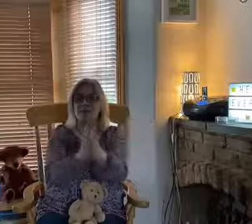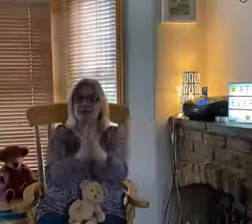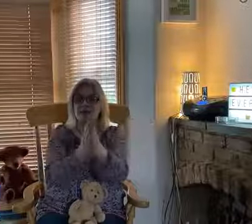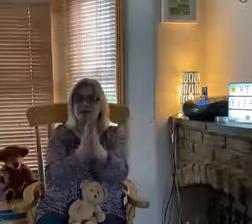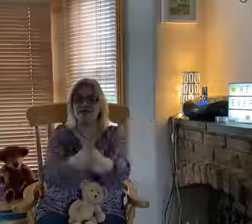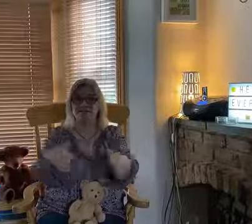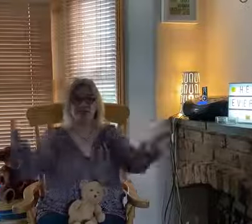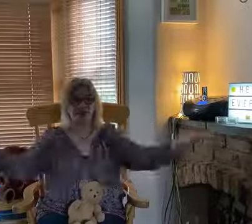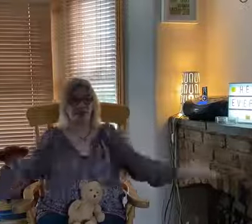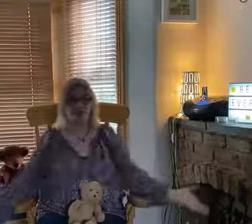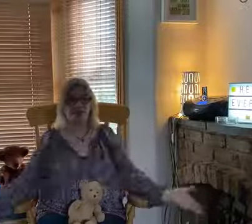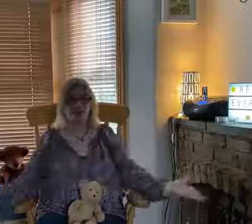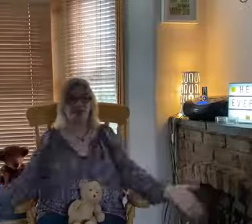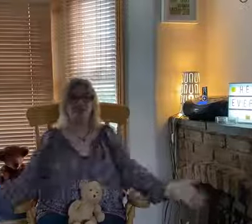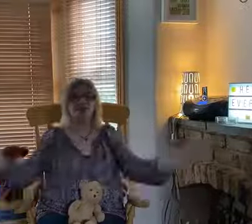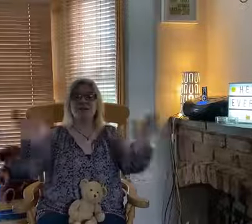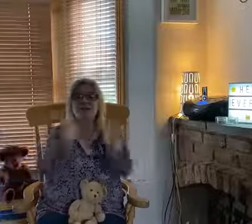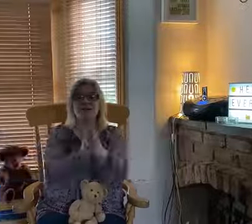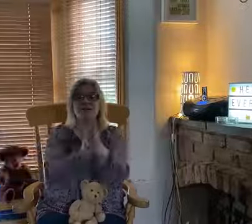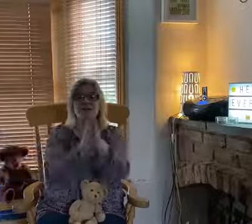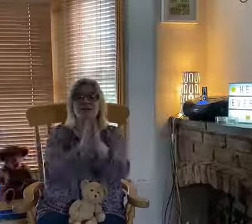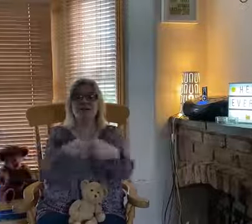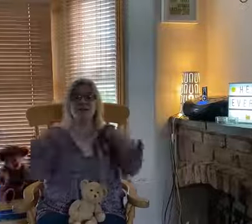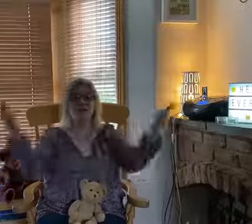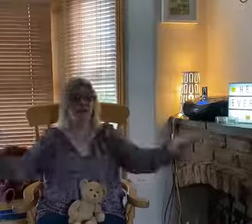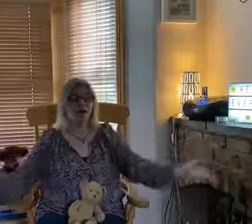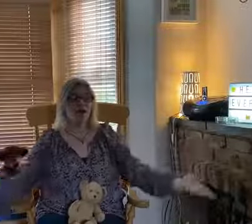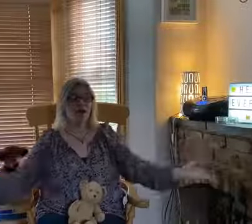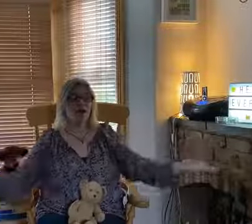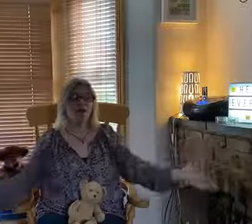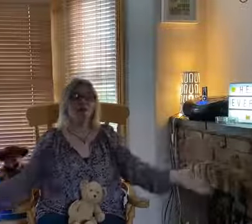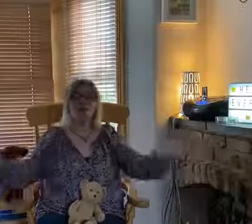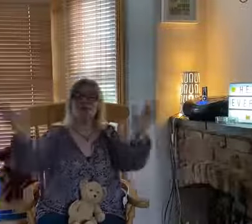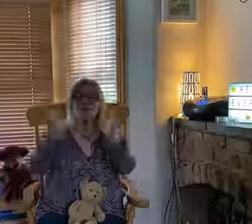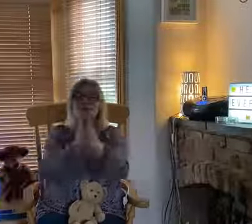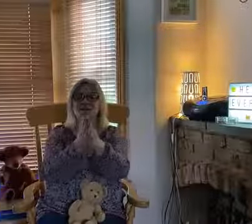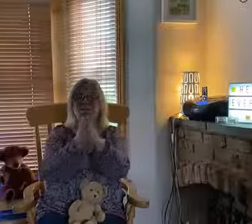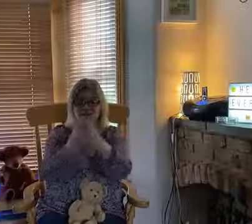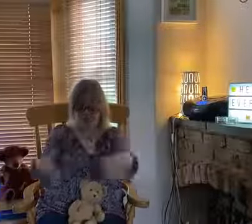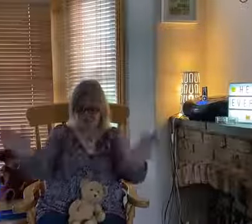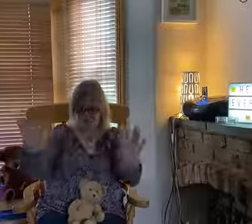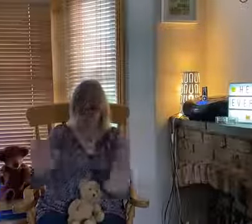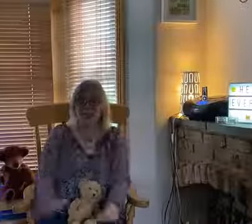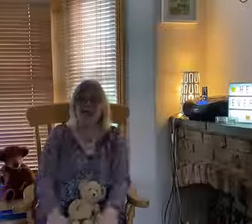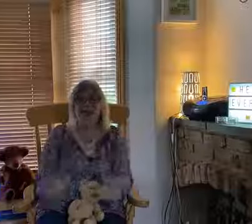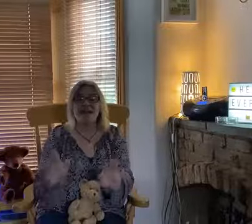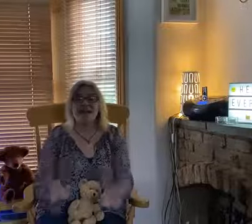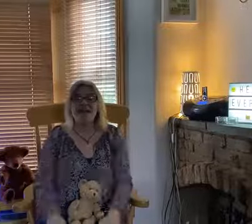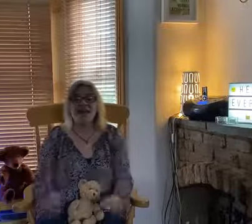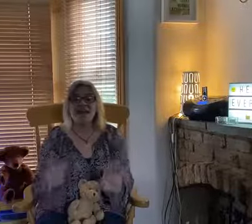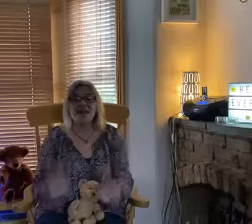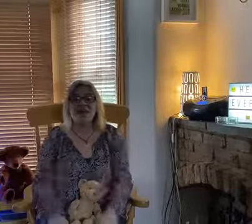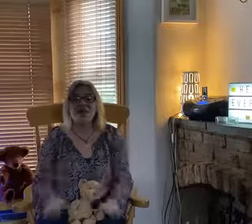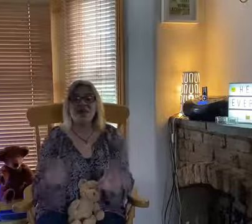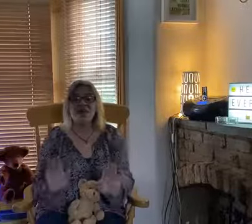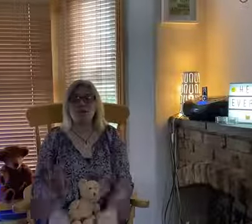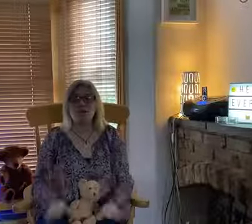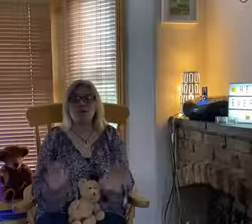Brilliant. Open, shut them. Open, shut them. Lay them on your